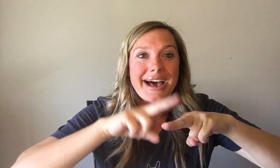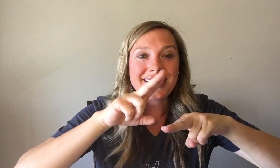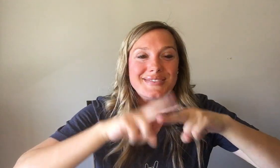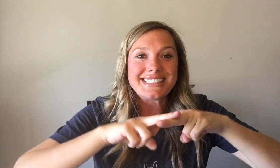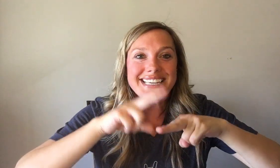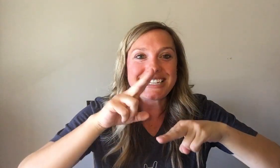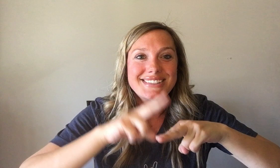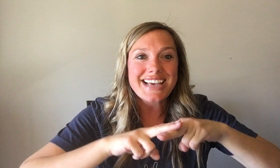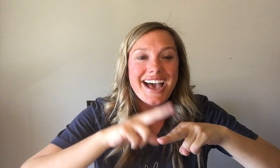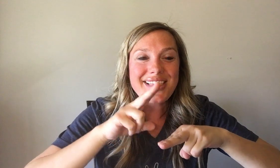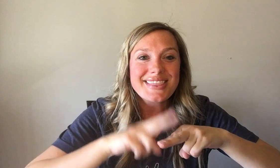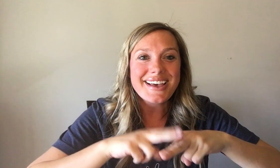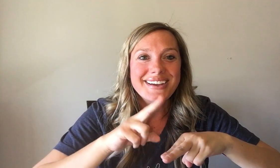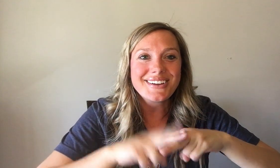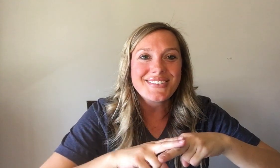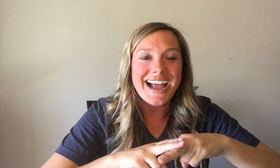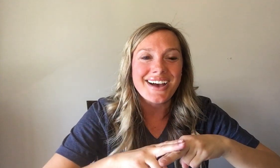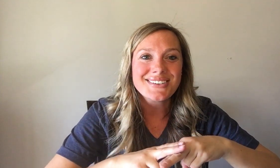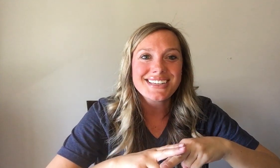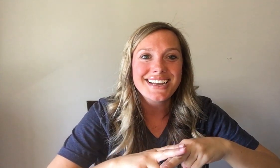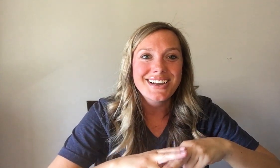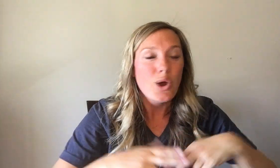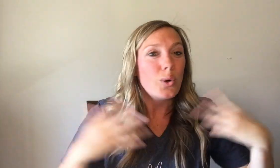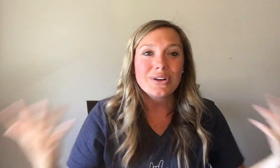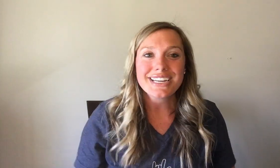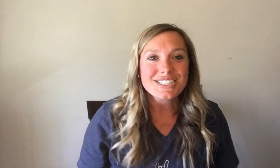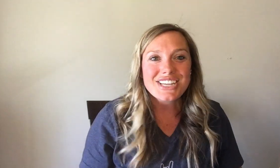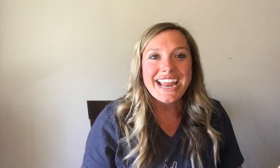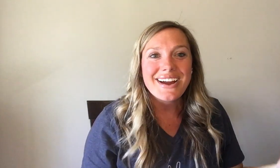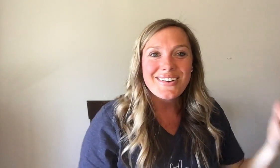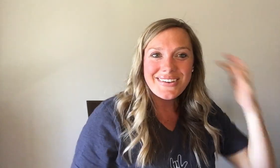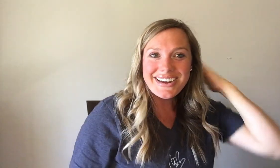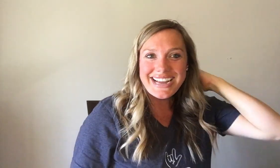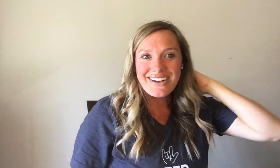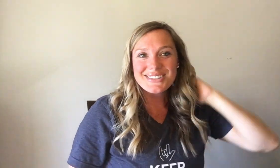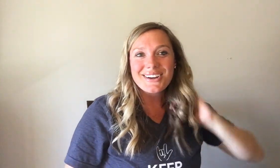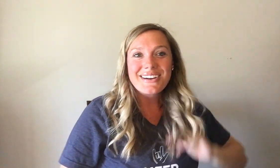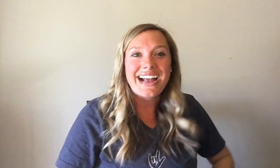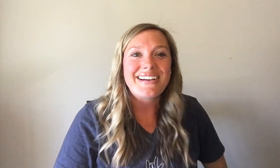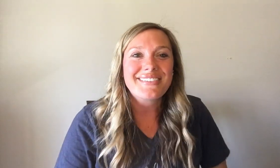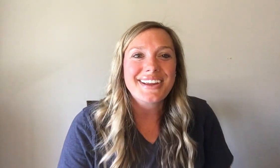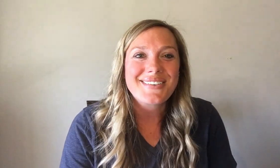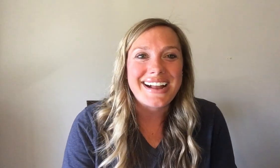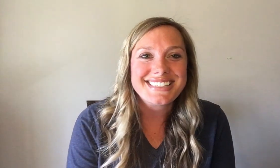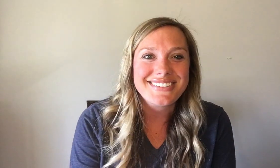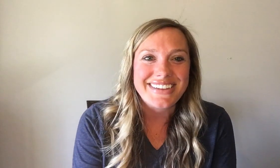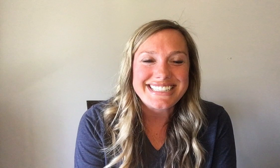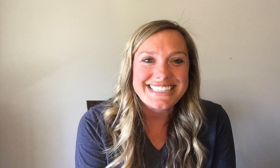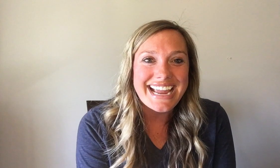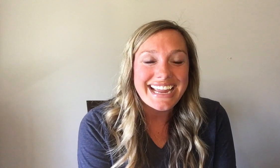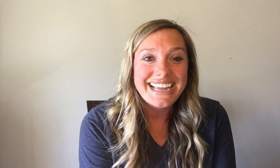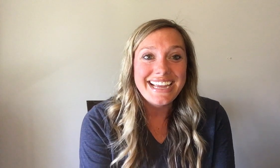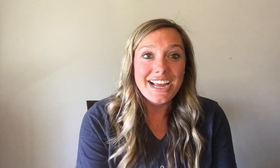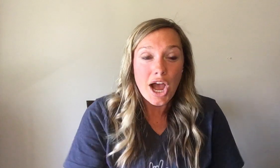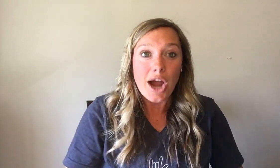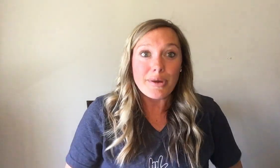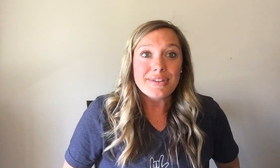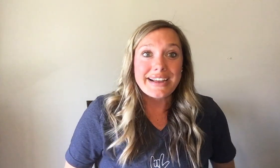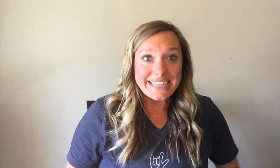bottom sits on the ground. Or your chair, or your couch, or however you're watching me today. Are we ready? Are